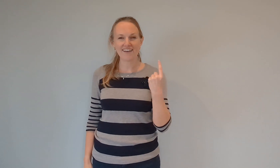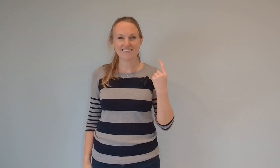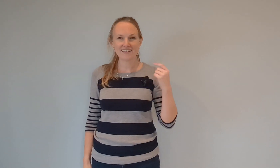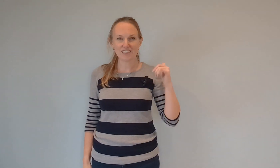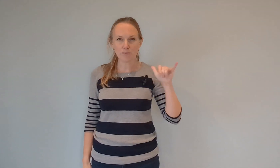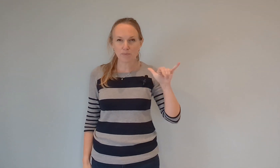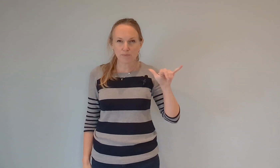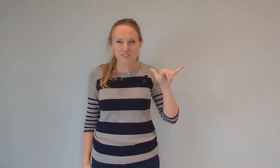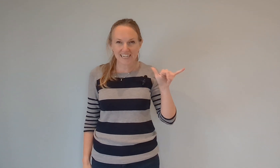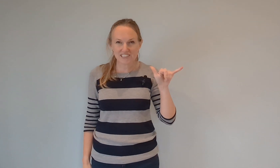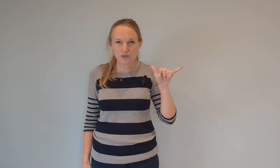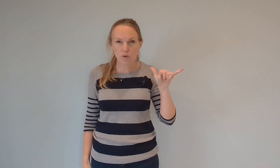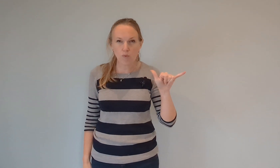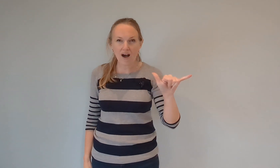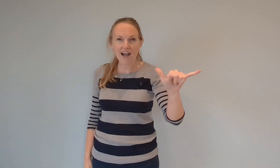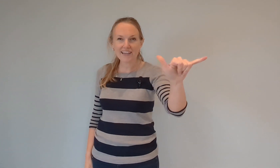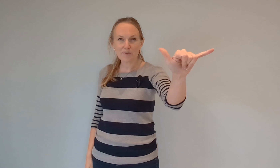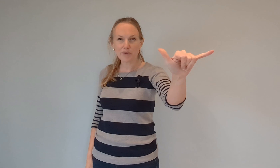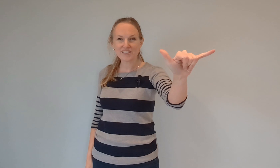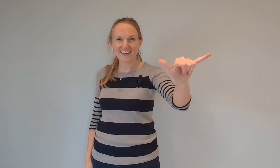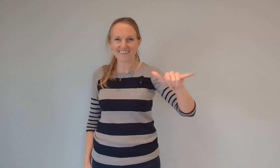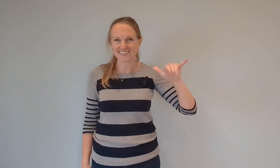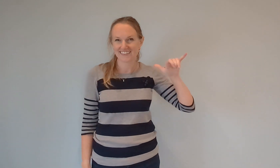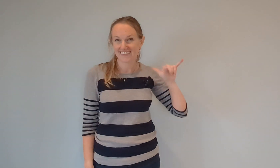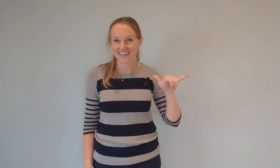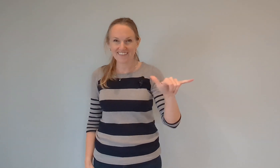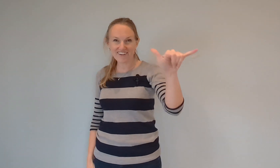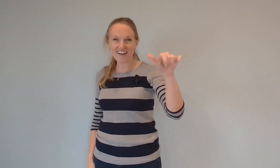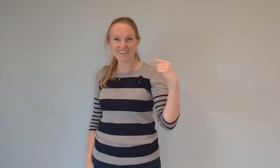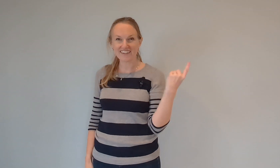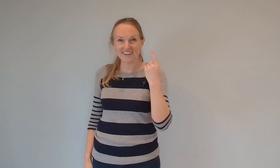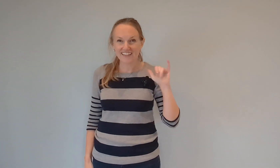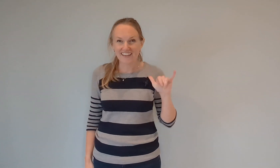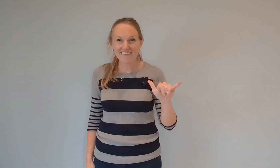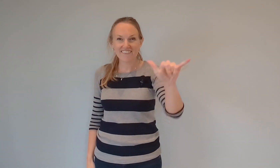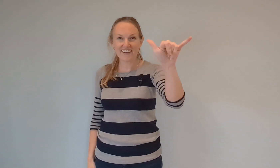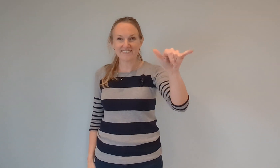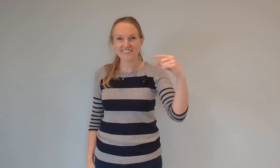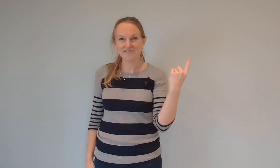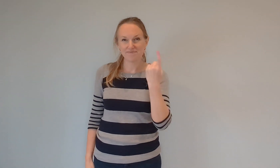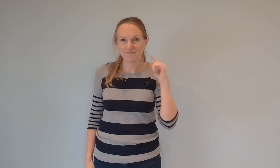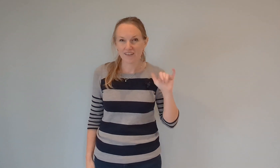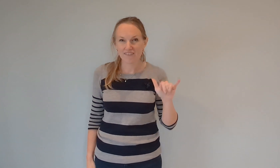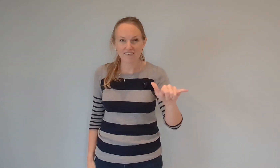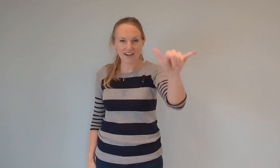around, and then you change it to a Y and you push it out. Okay, forever, forever,